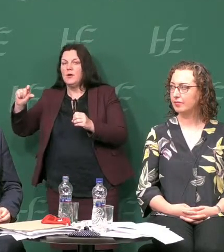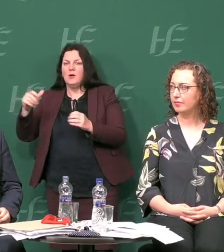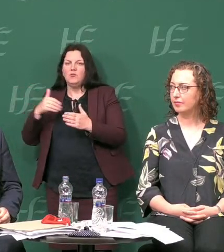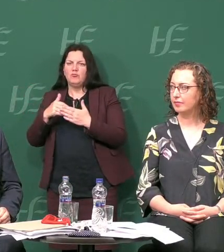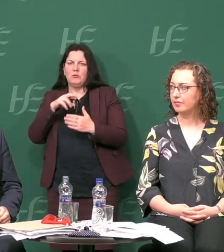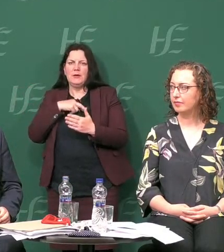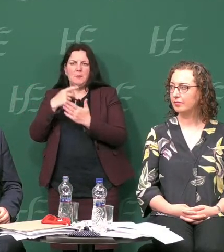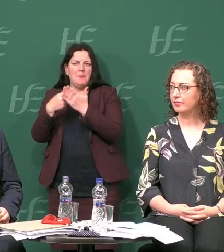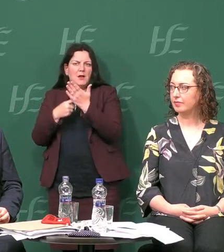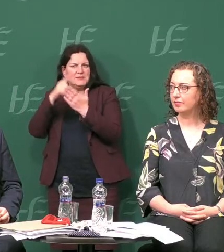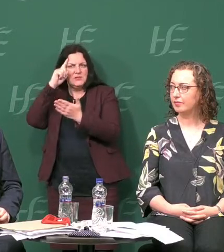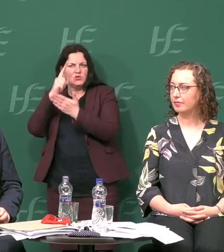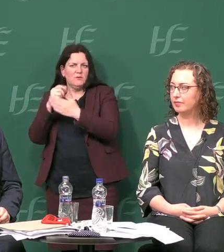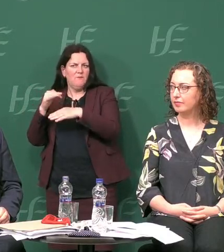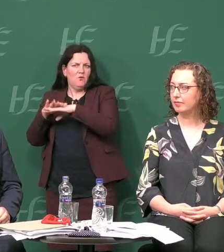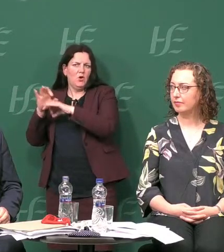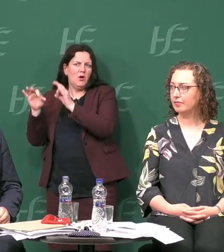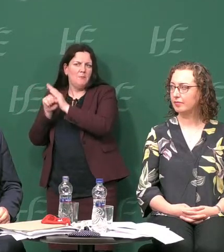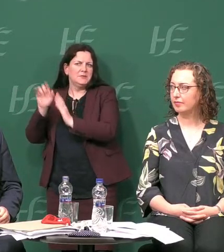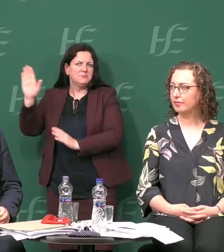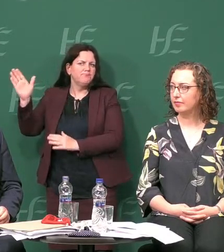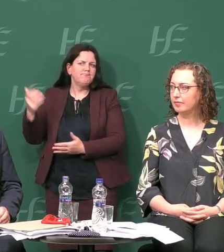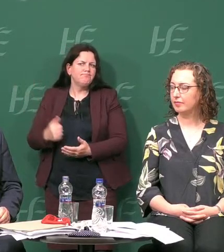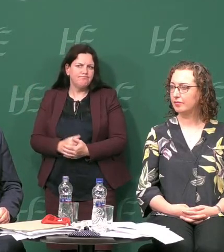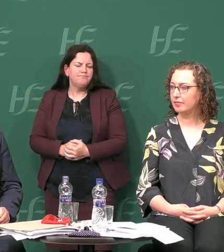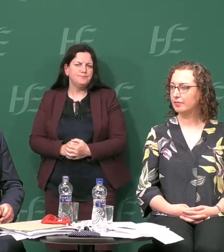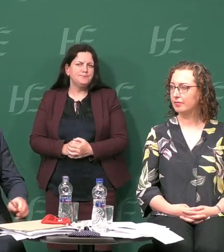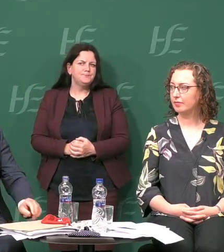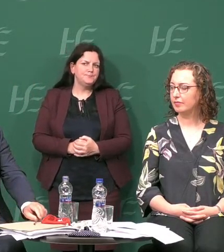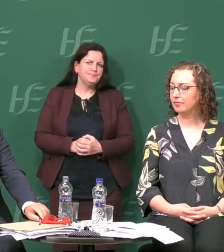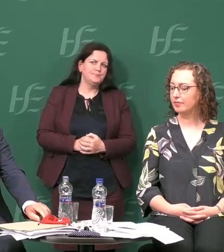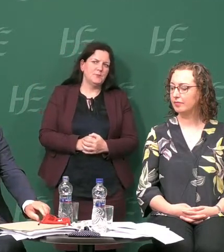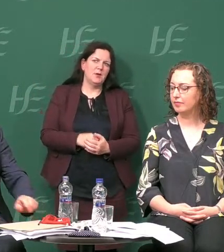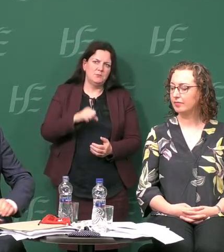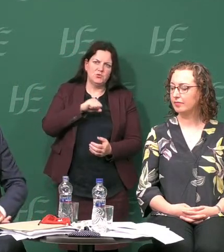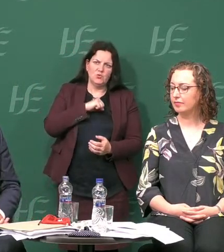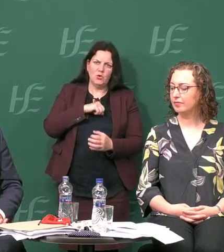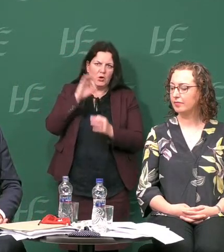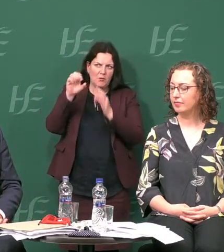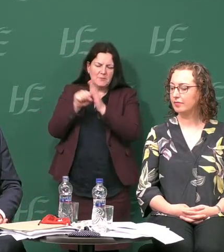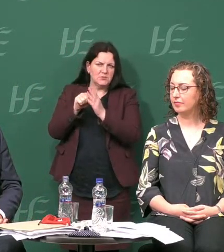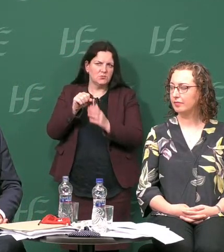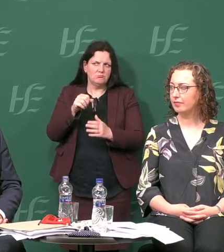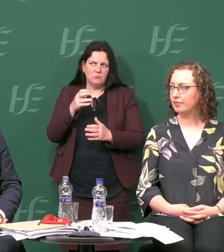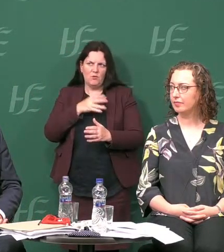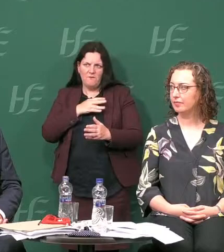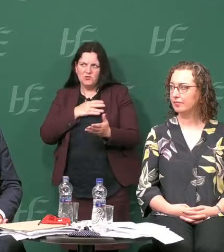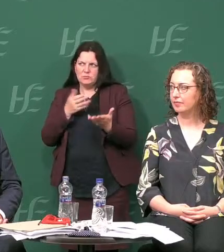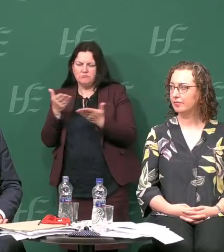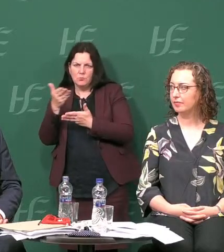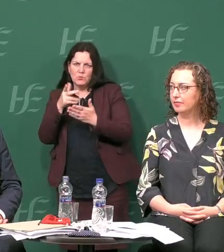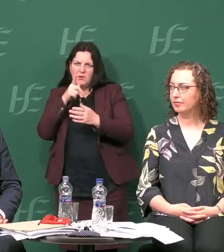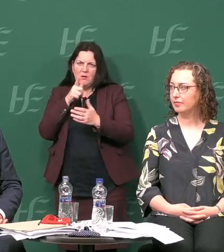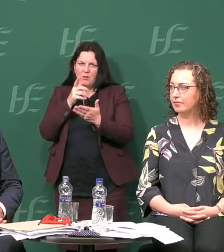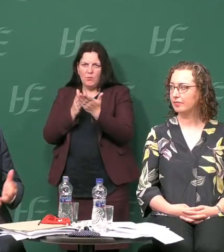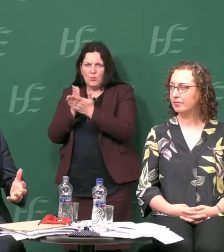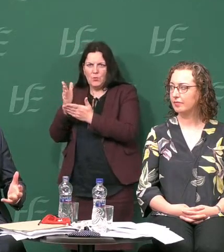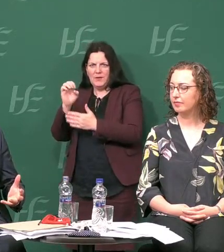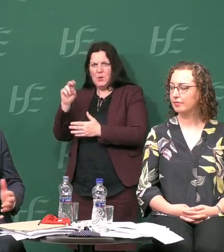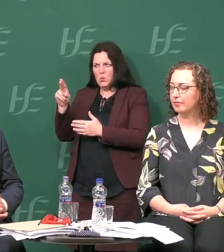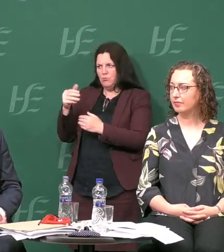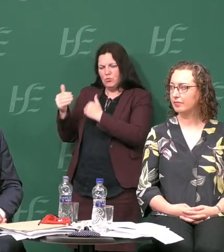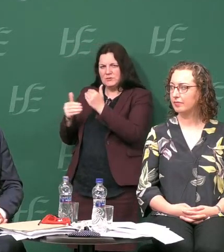policy decision for government. And they indeed have no doubt, and government officials will be talking through the EU process in terms